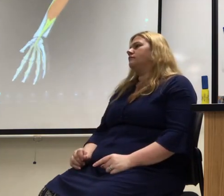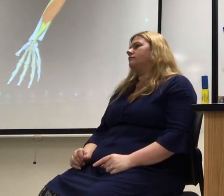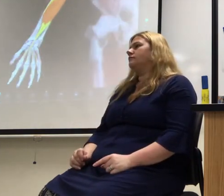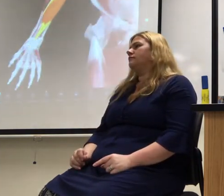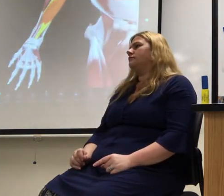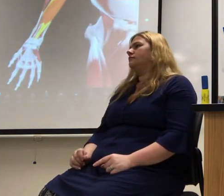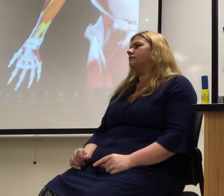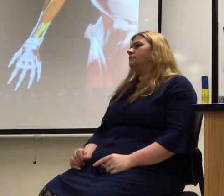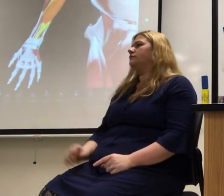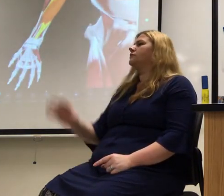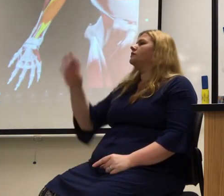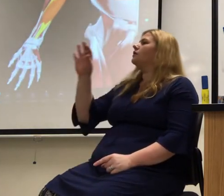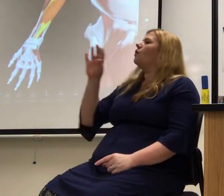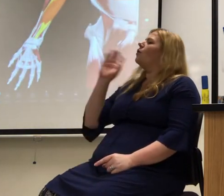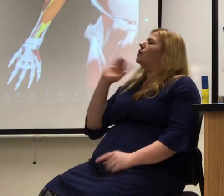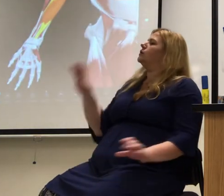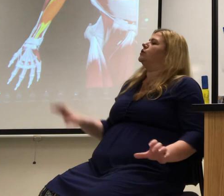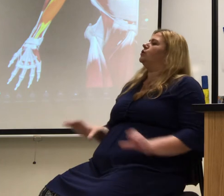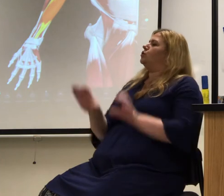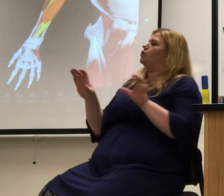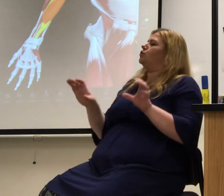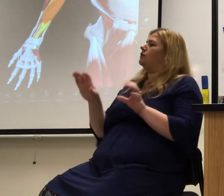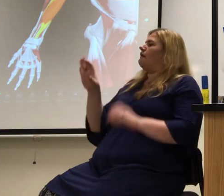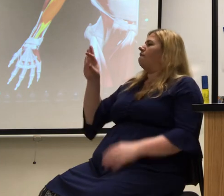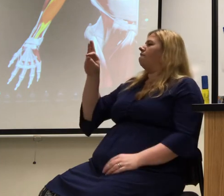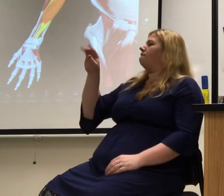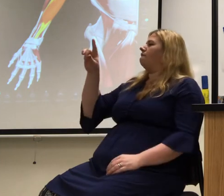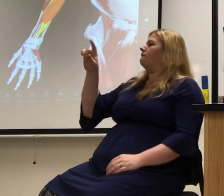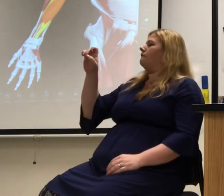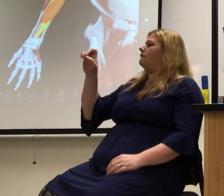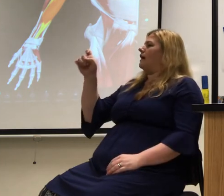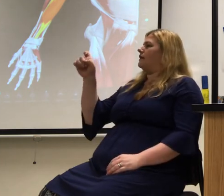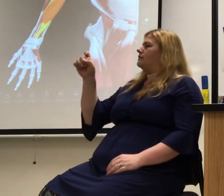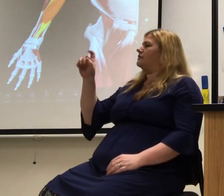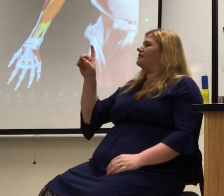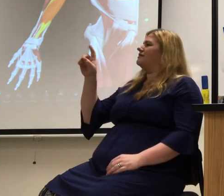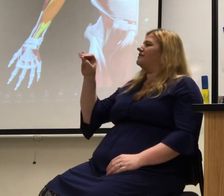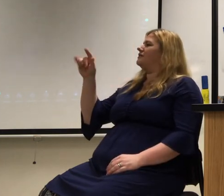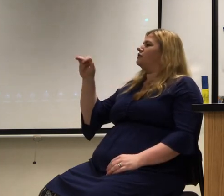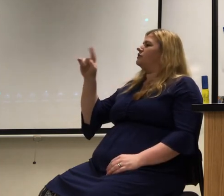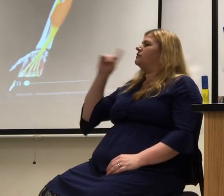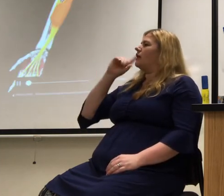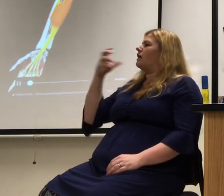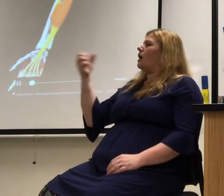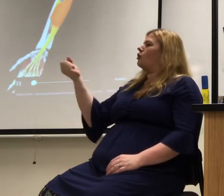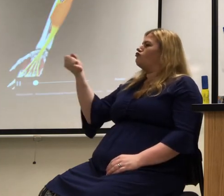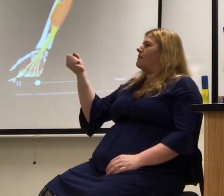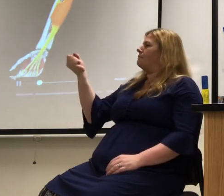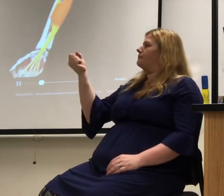Flex digits. Well, let's just see that animated. I mean, it's like gripping something.